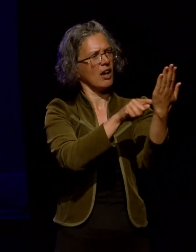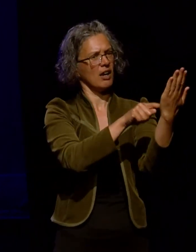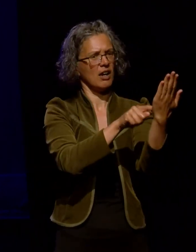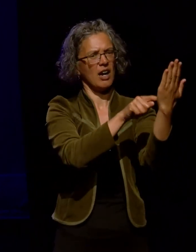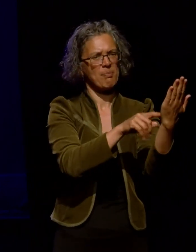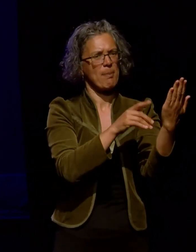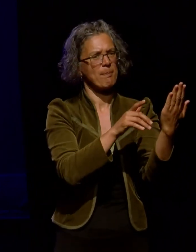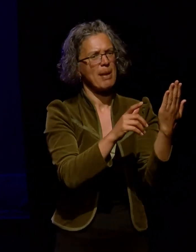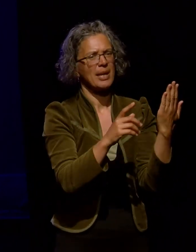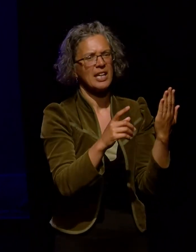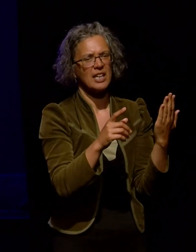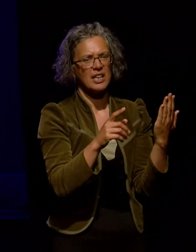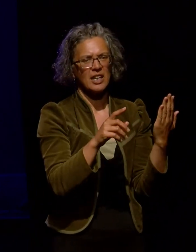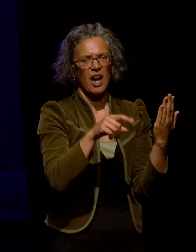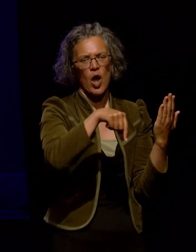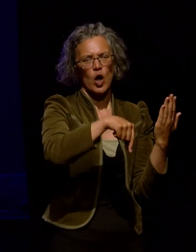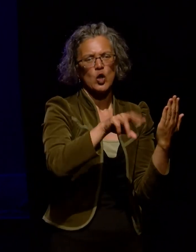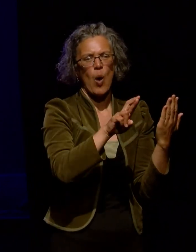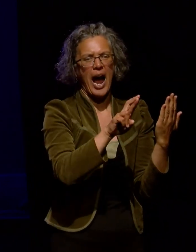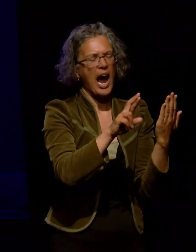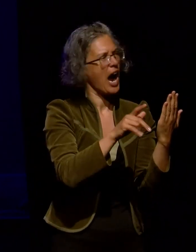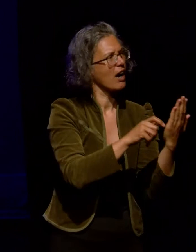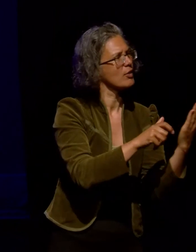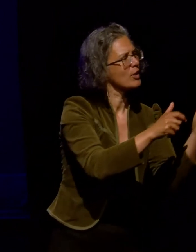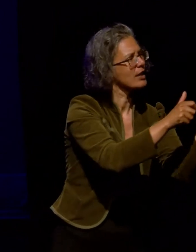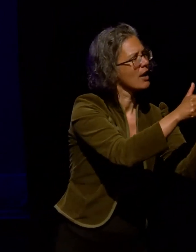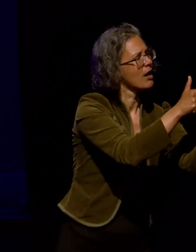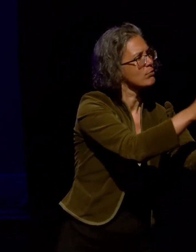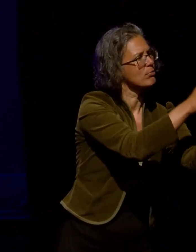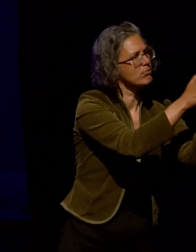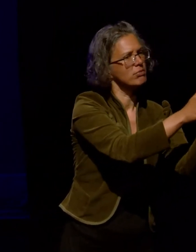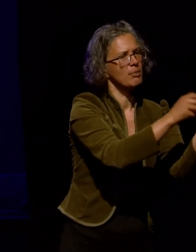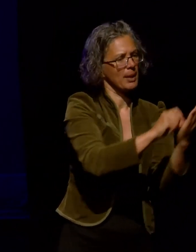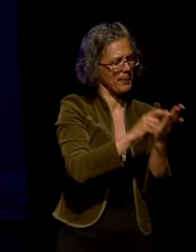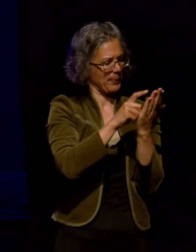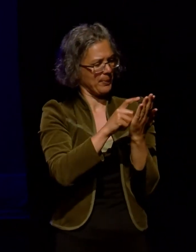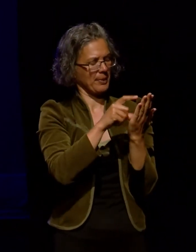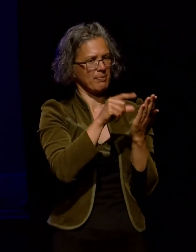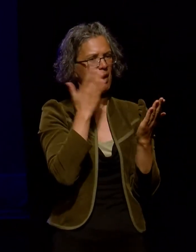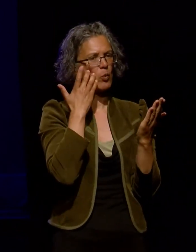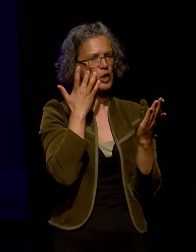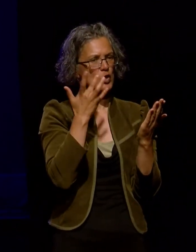code, something like that, where they can stand in the actual Octagon space and travel underground.